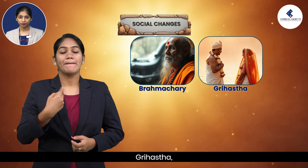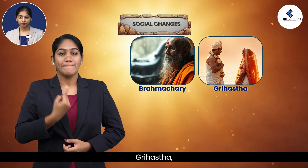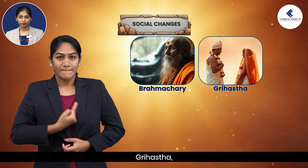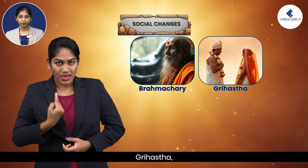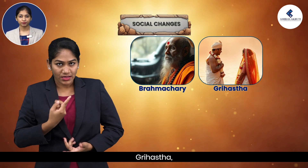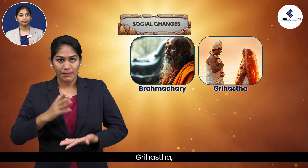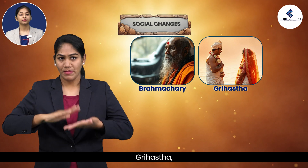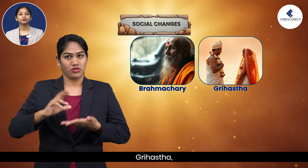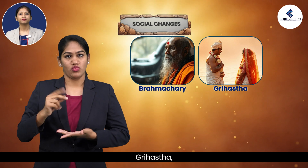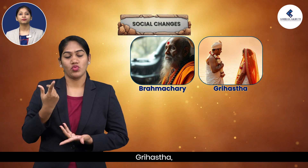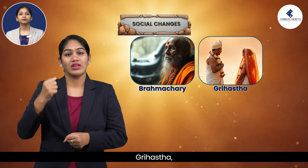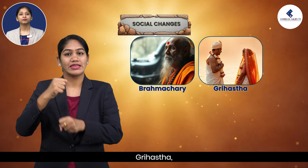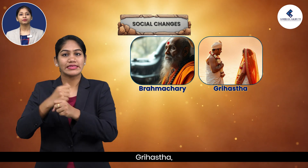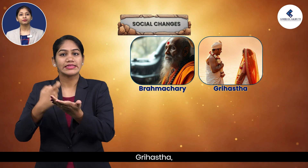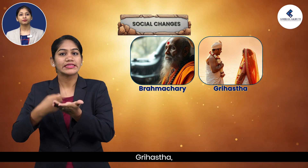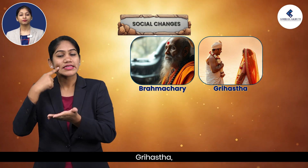Grihastha,